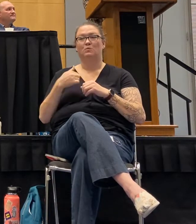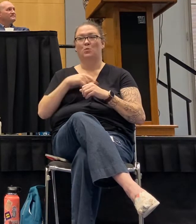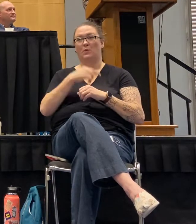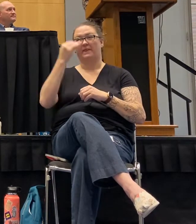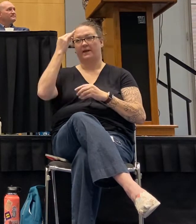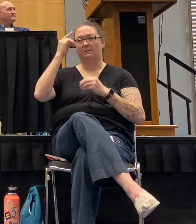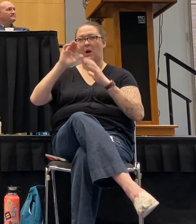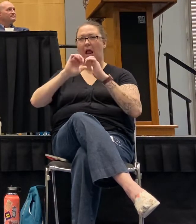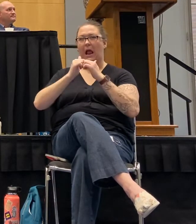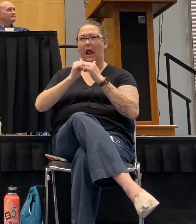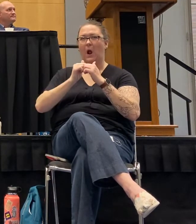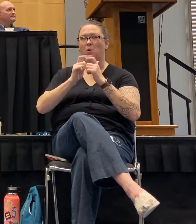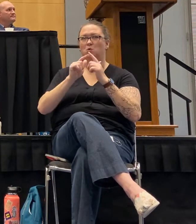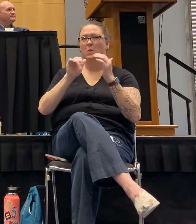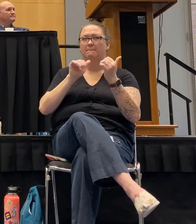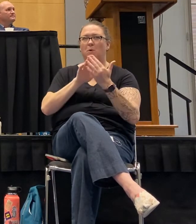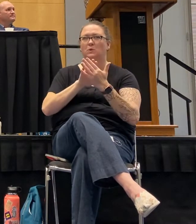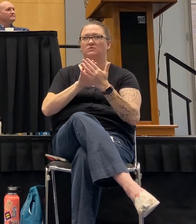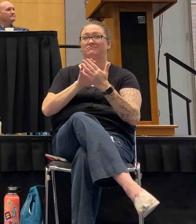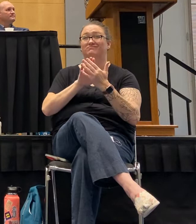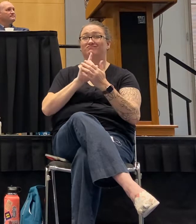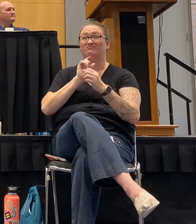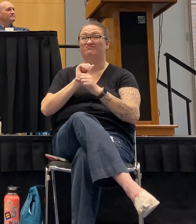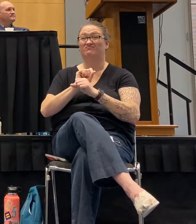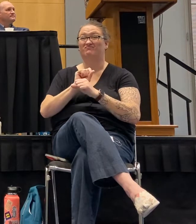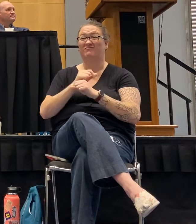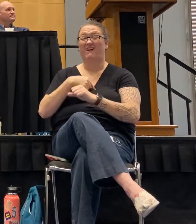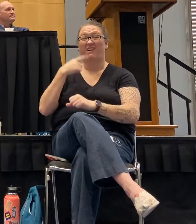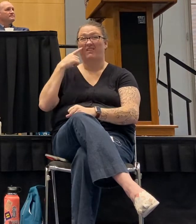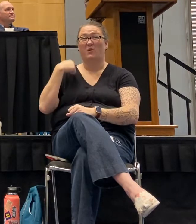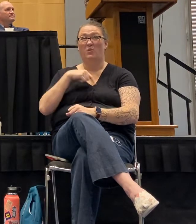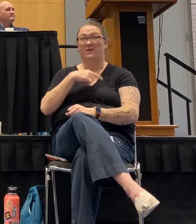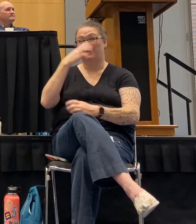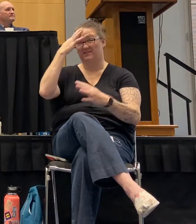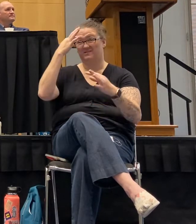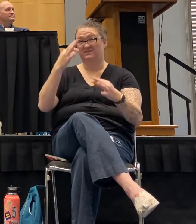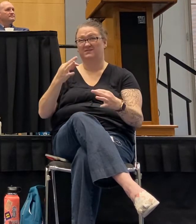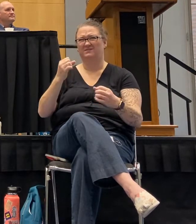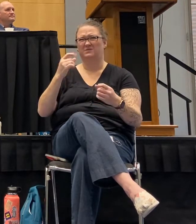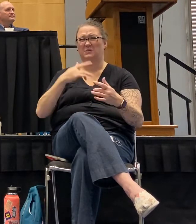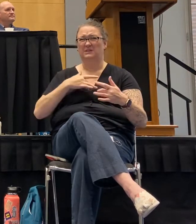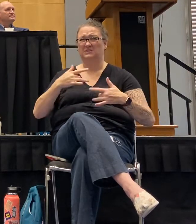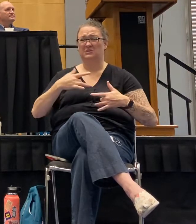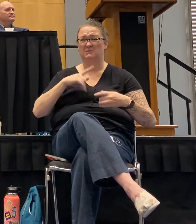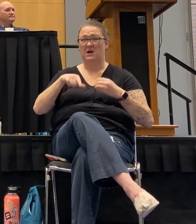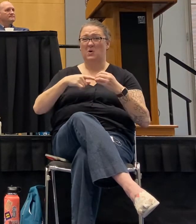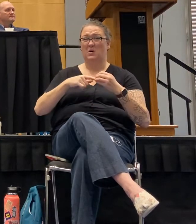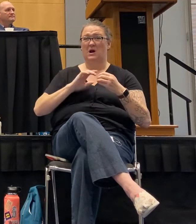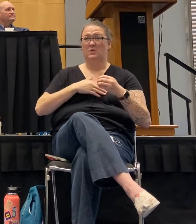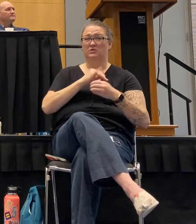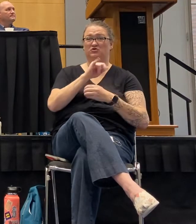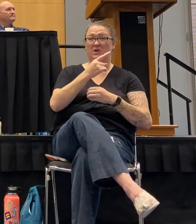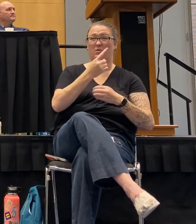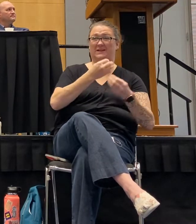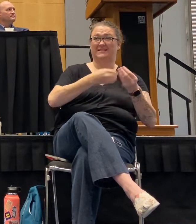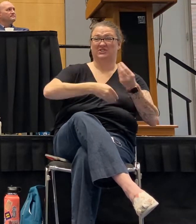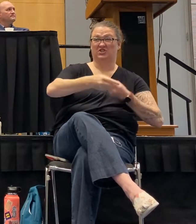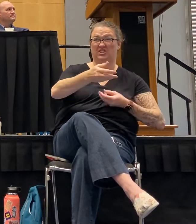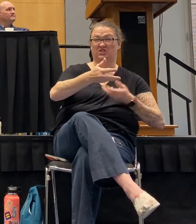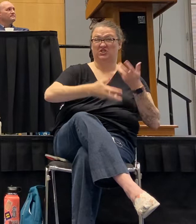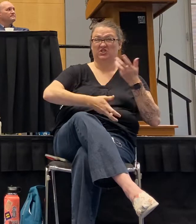about how to approach this. And frankly, I think we got to the point where we were so concerned about our J-1 exchange